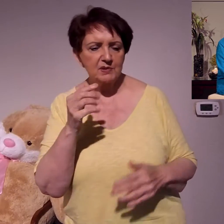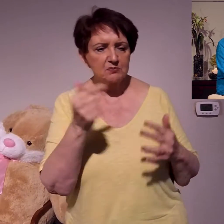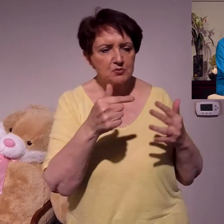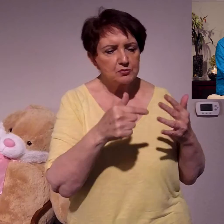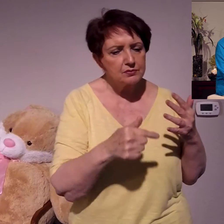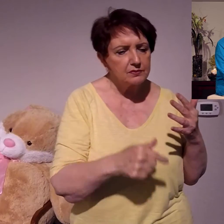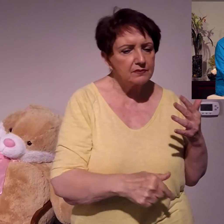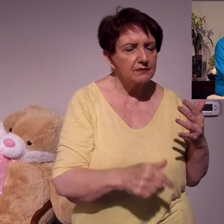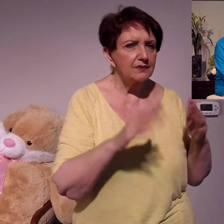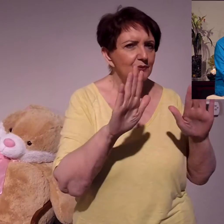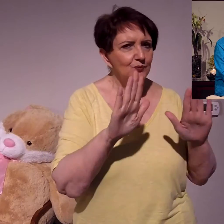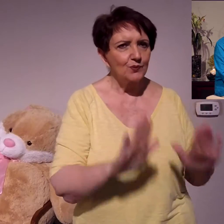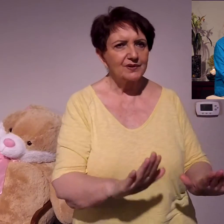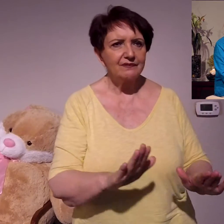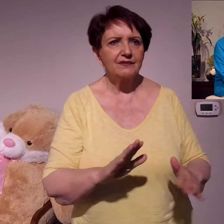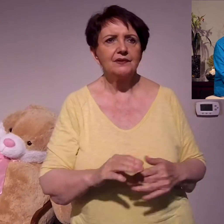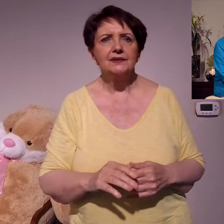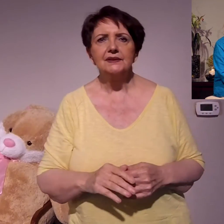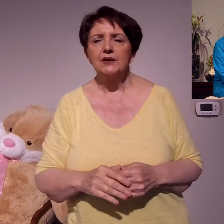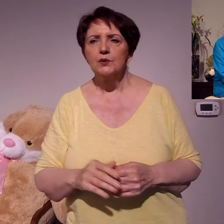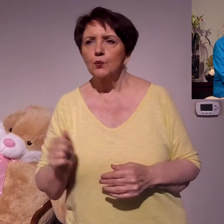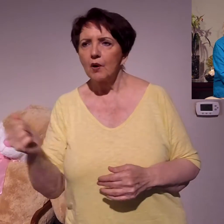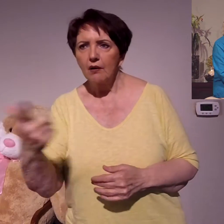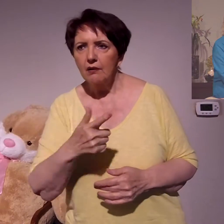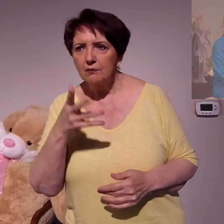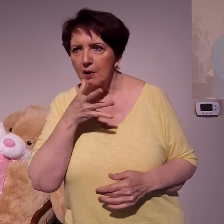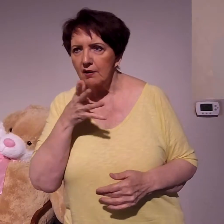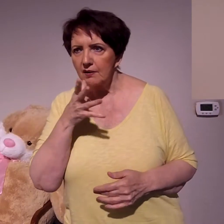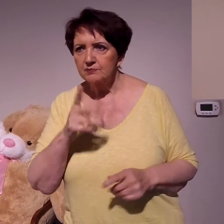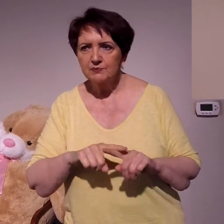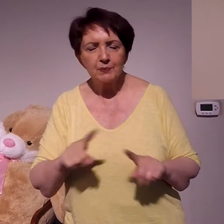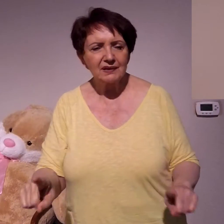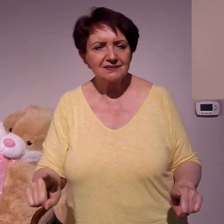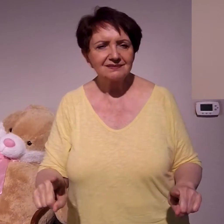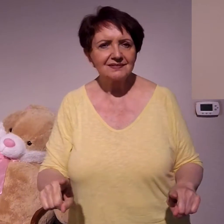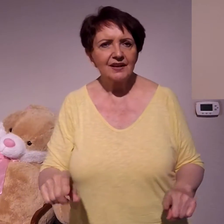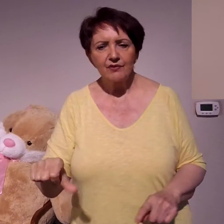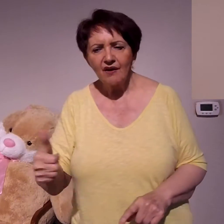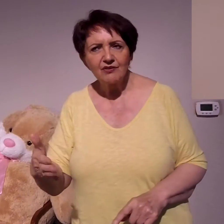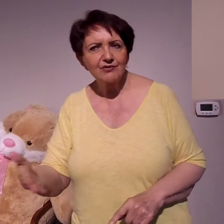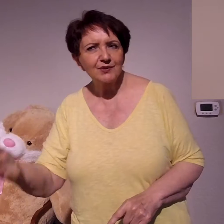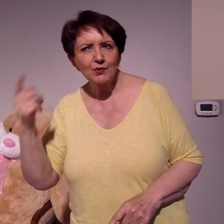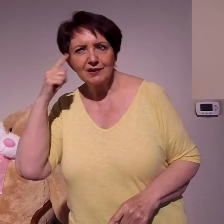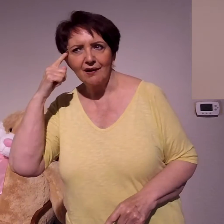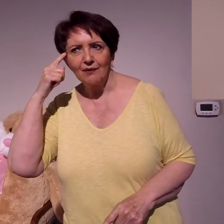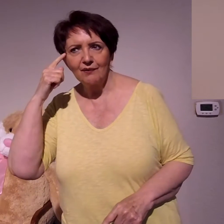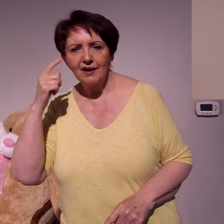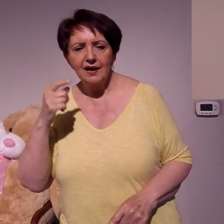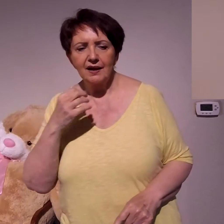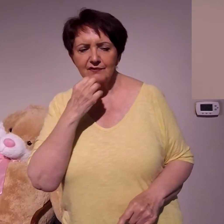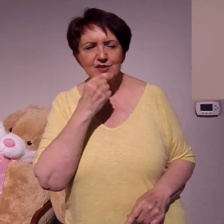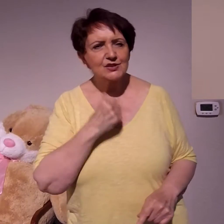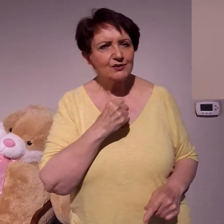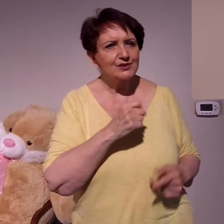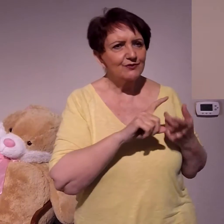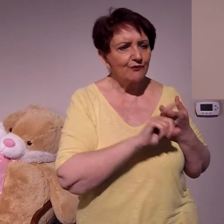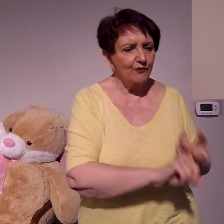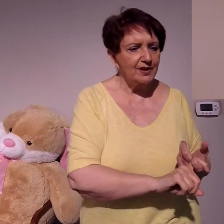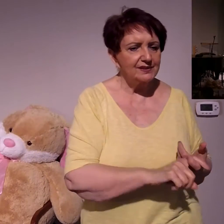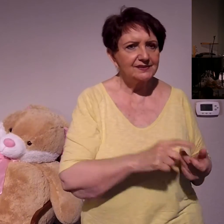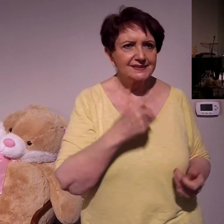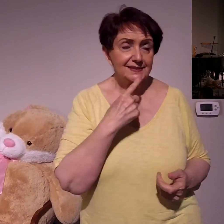that that is, and how we're all moms and all that good. And yet, the other thing that we know, I have a dear friend who says that if it's not one thing, it's